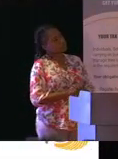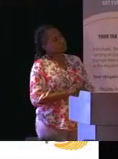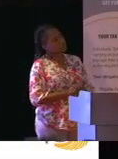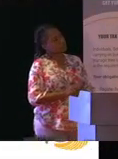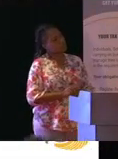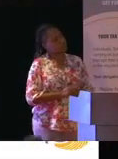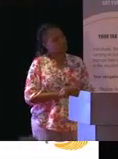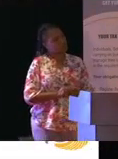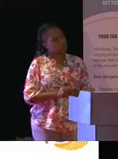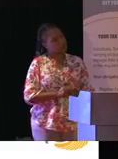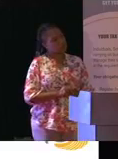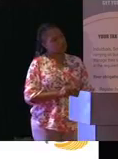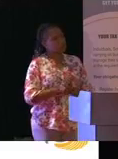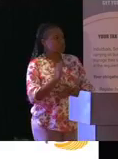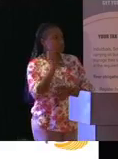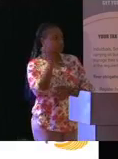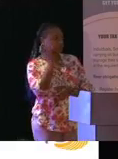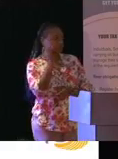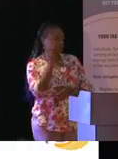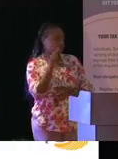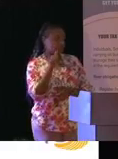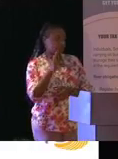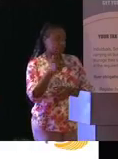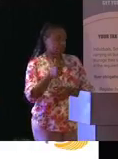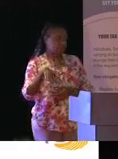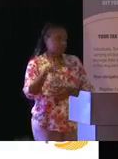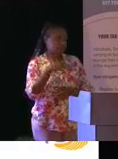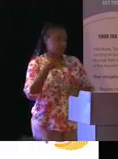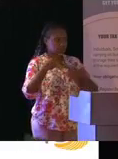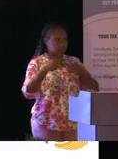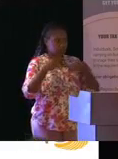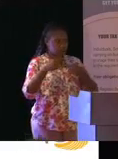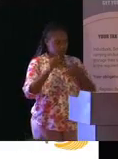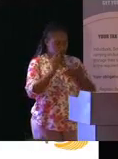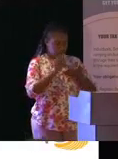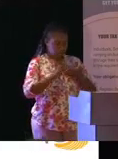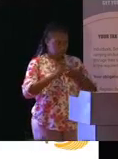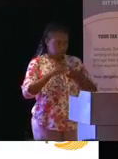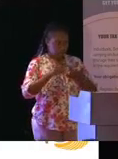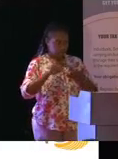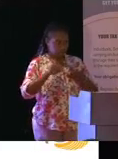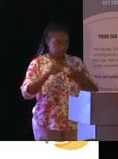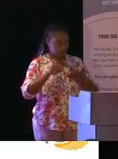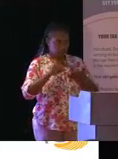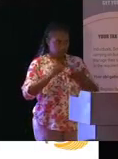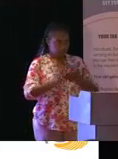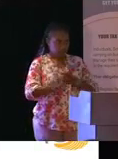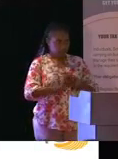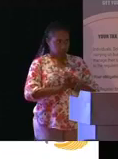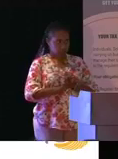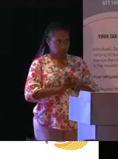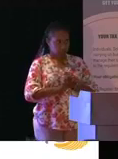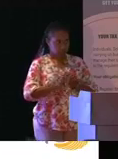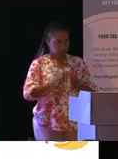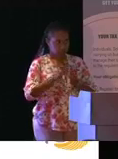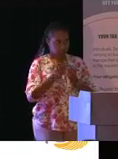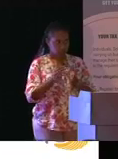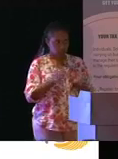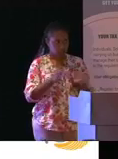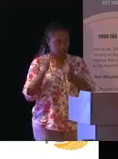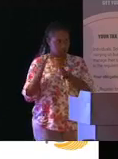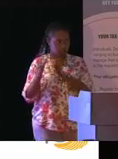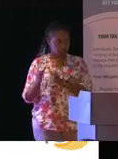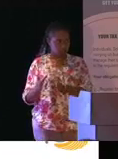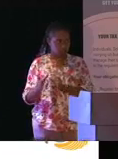Once you complete all the information, it will take you to the transfer confirmation screen. On the